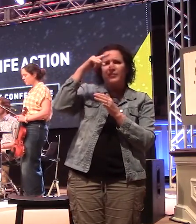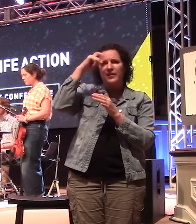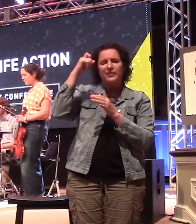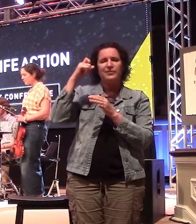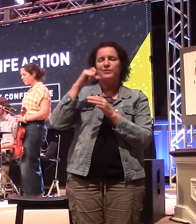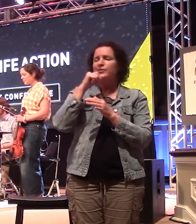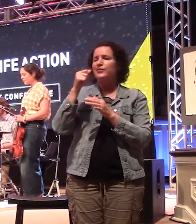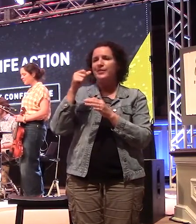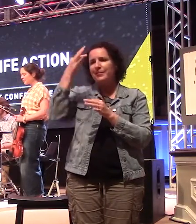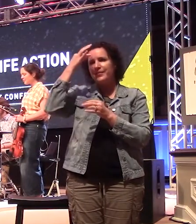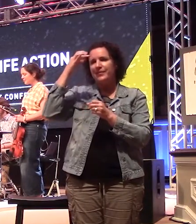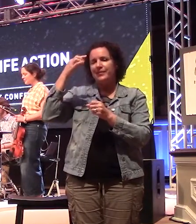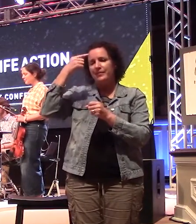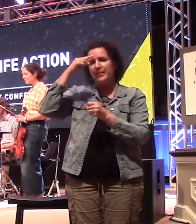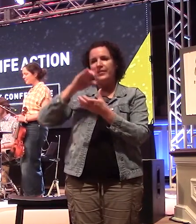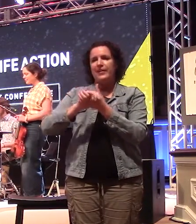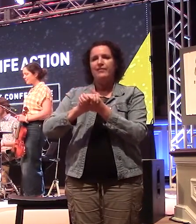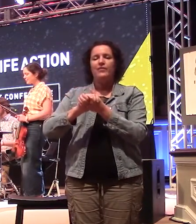the word.